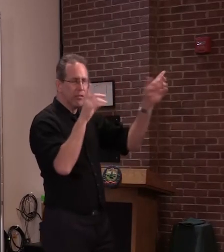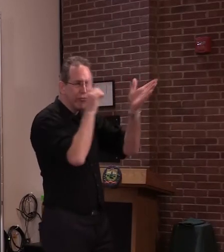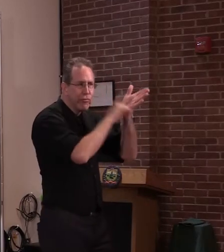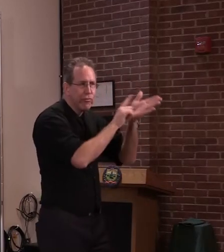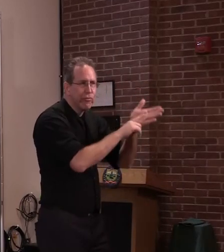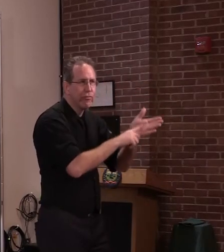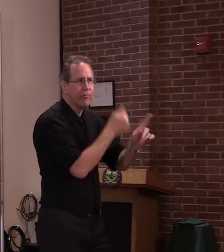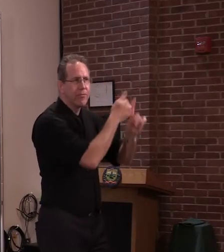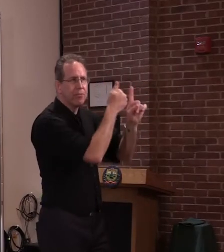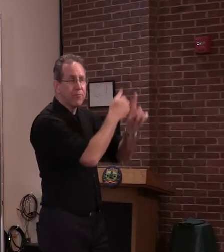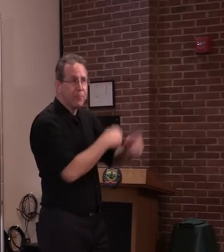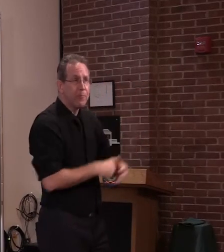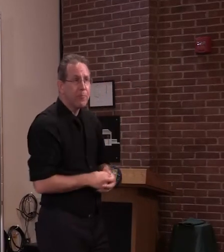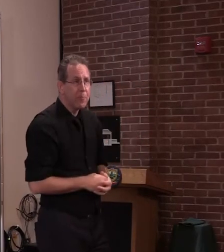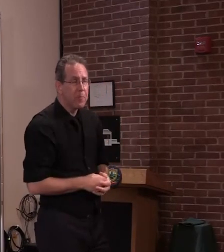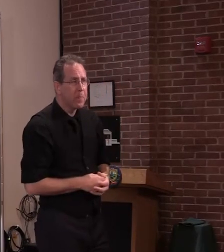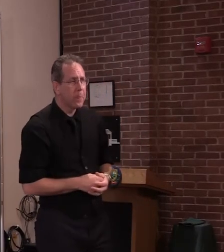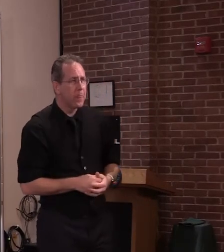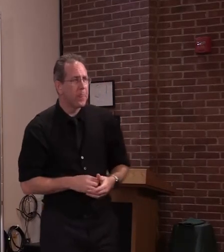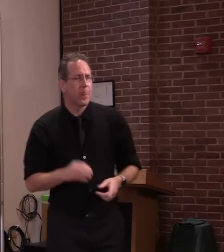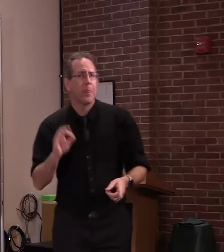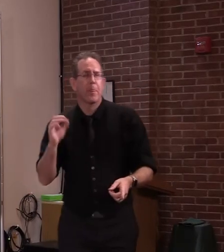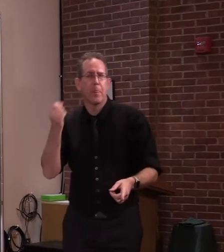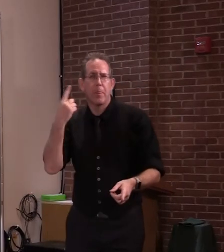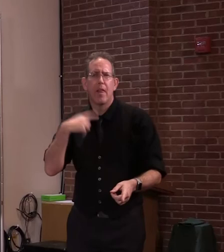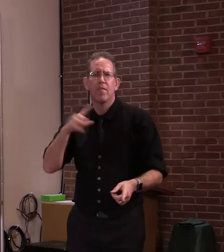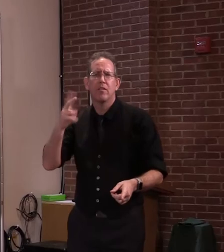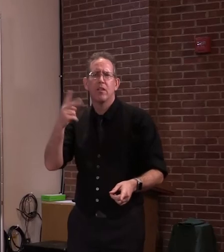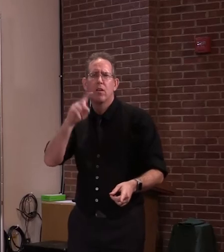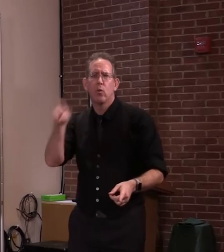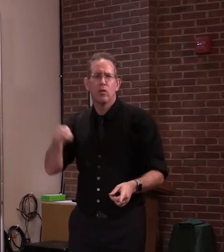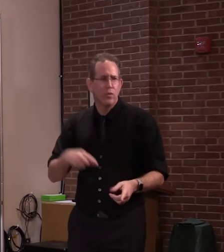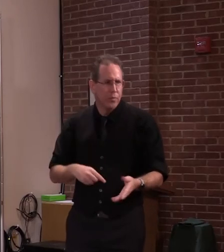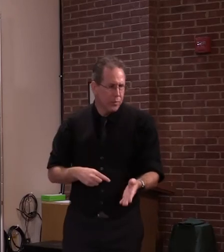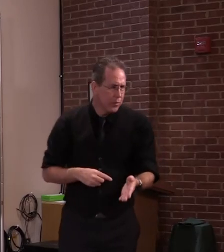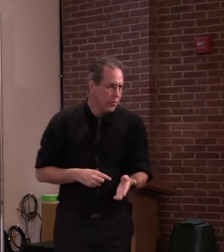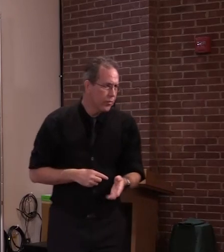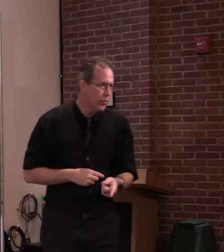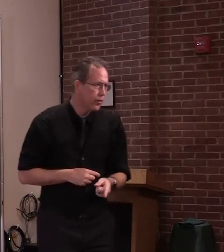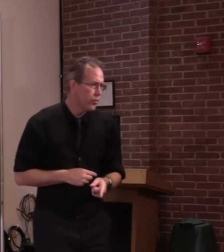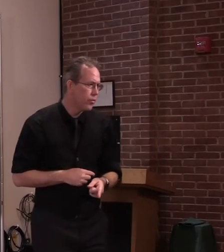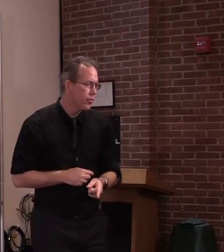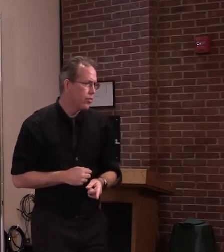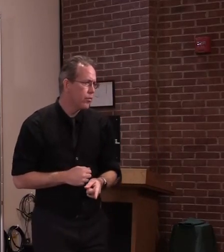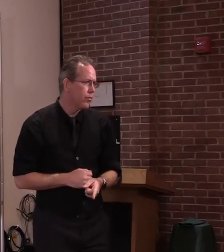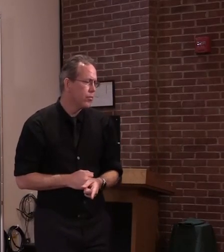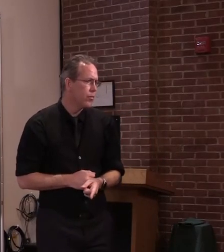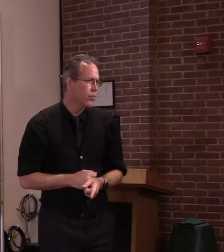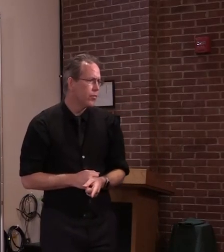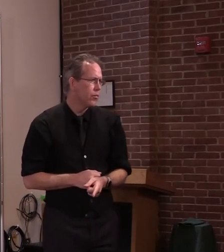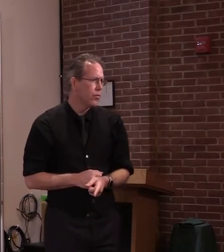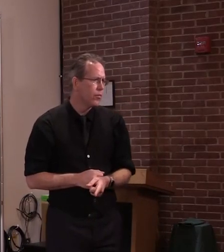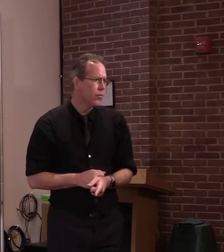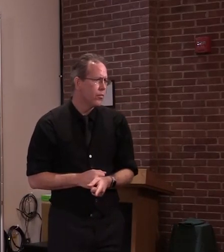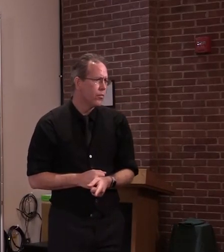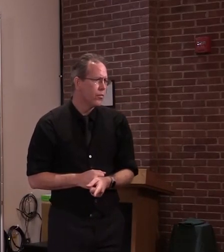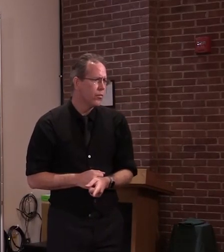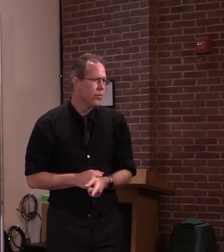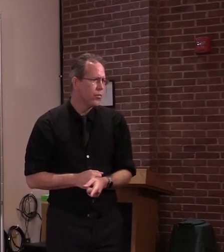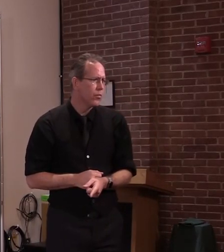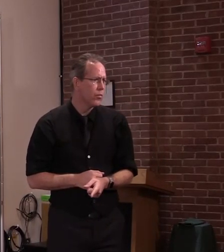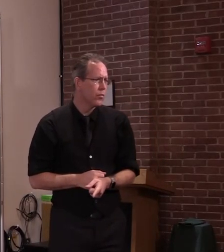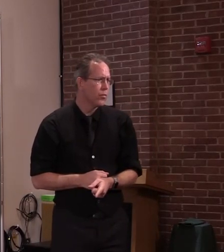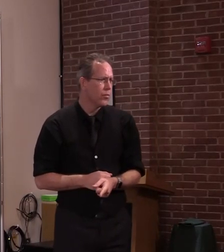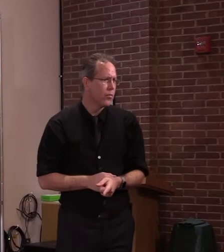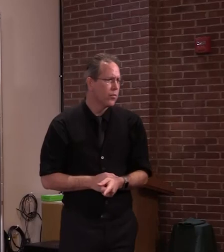Okay, and thank you. And my next question is on a separate but related issue. New York's governor said Friday